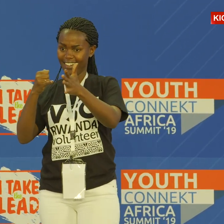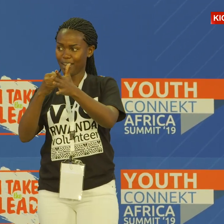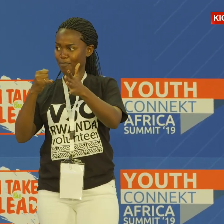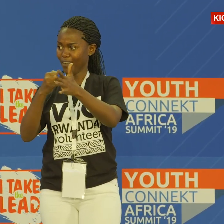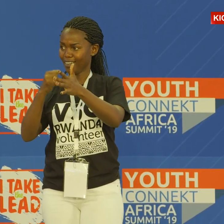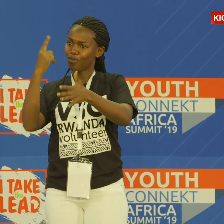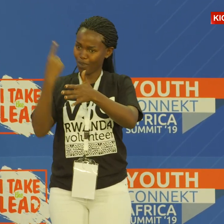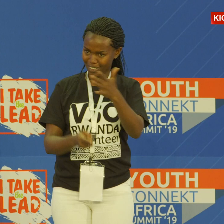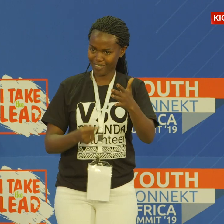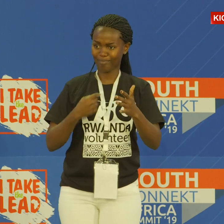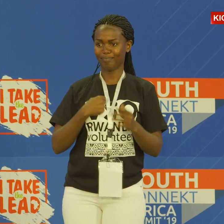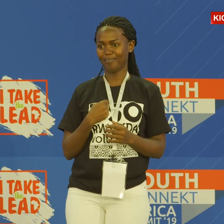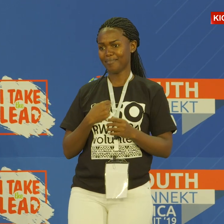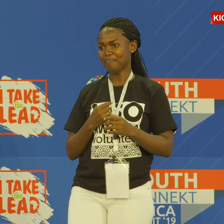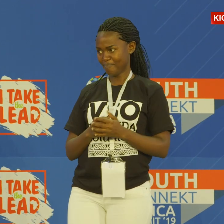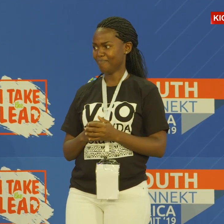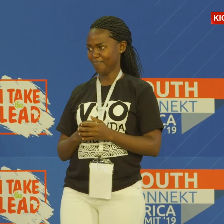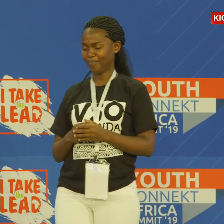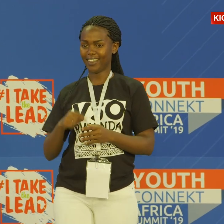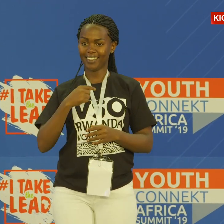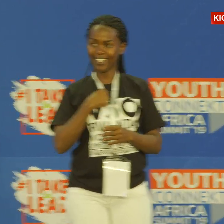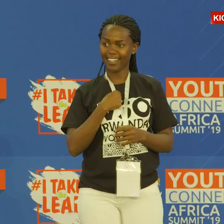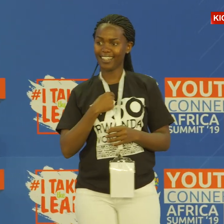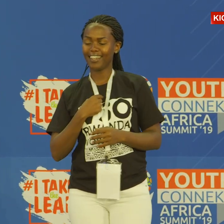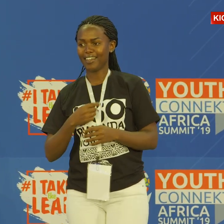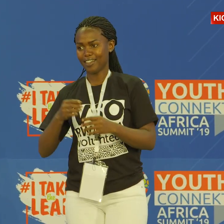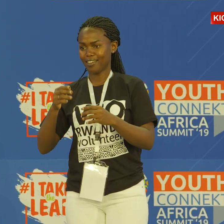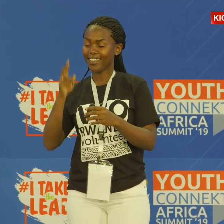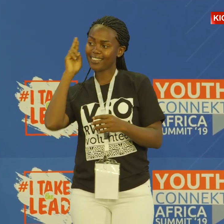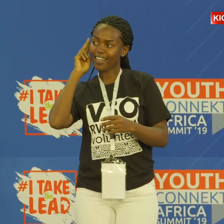Let me now talk about the impact of my work as a volunteer.